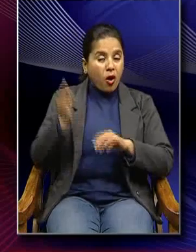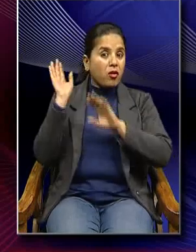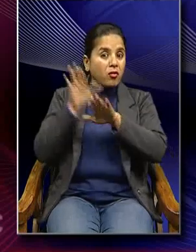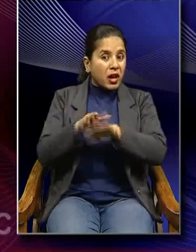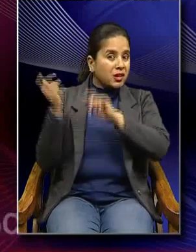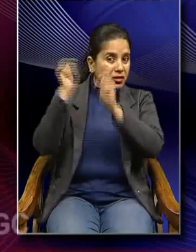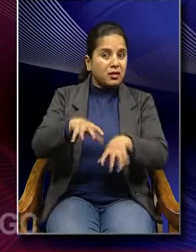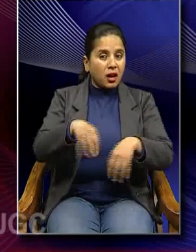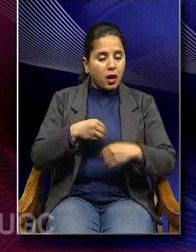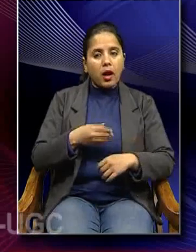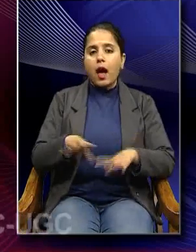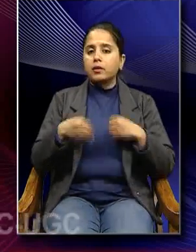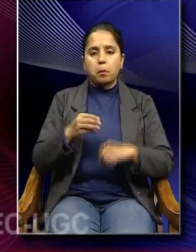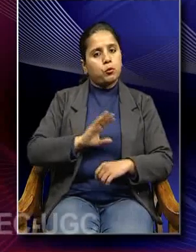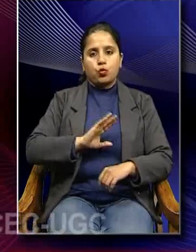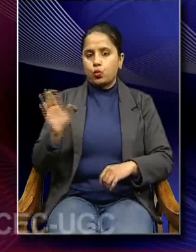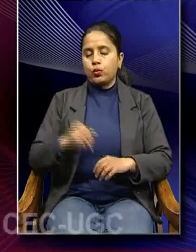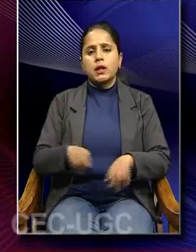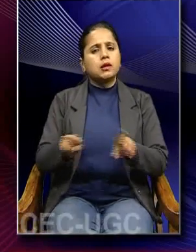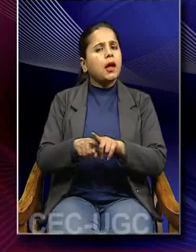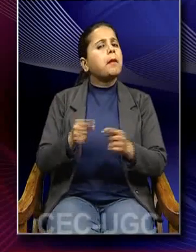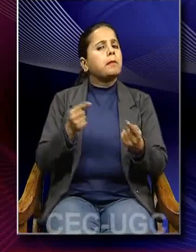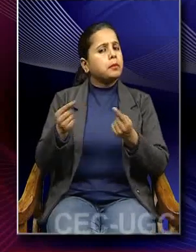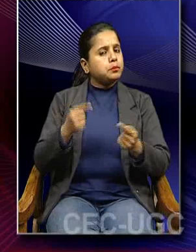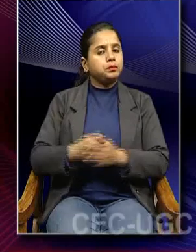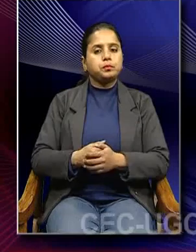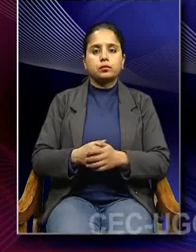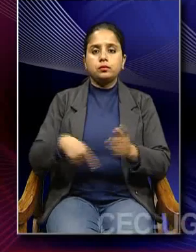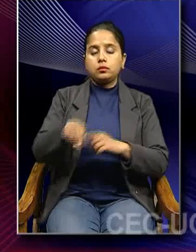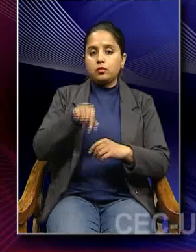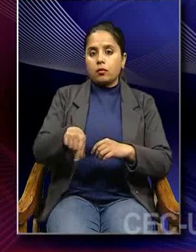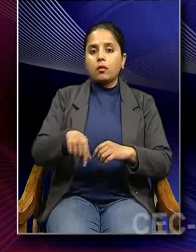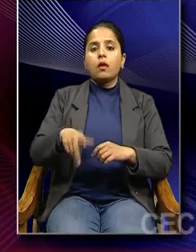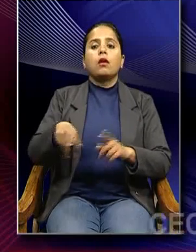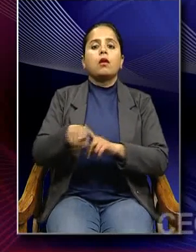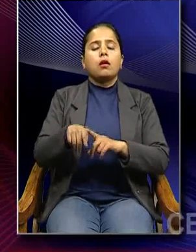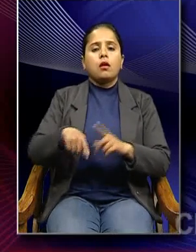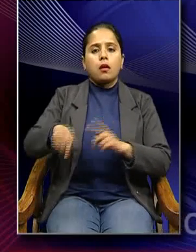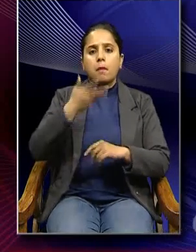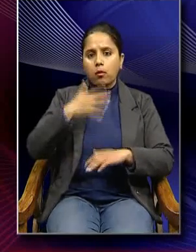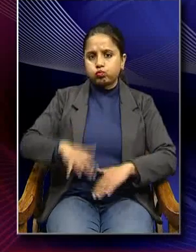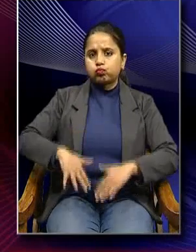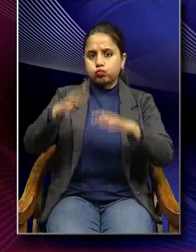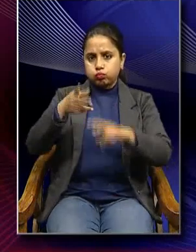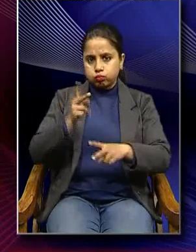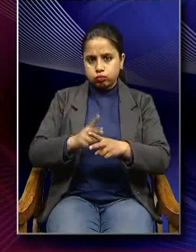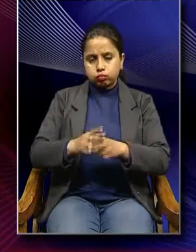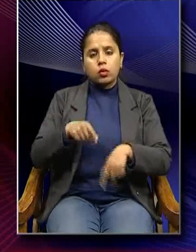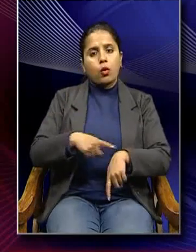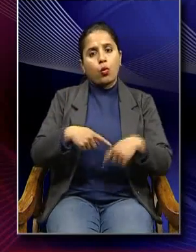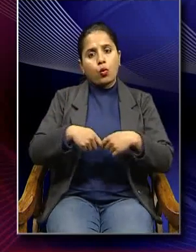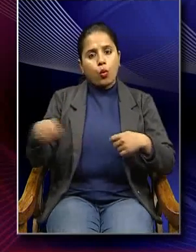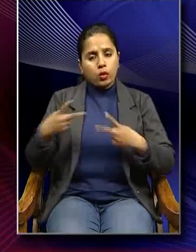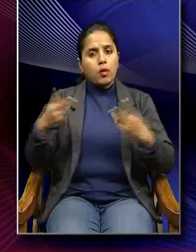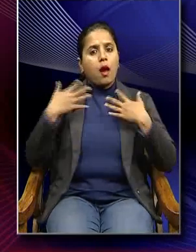is not acceptable. Similarly, logging is acceptable provided long-term